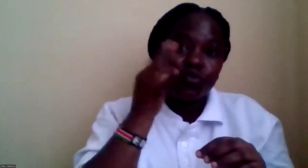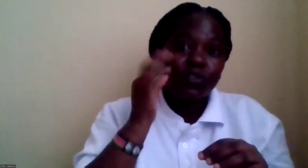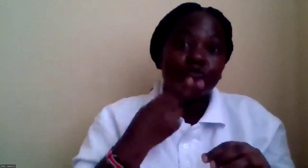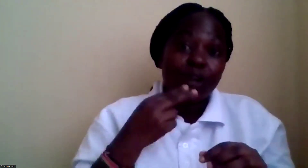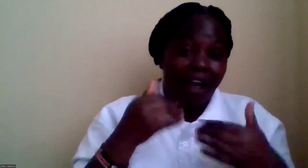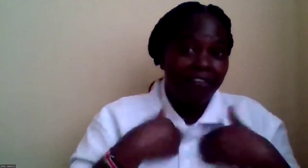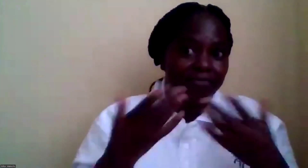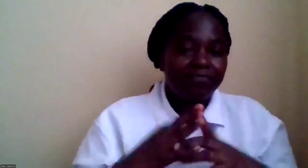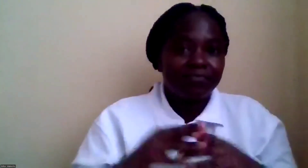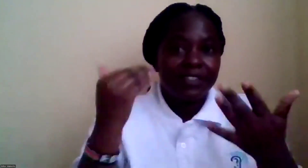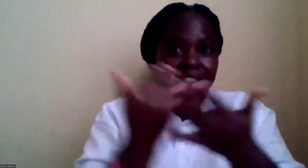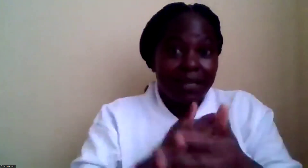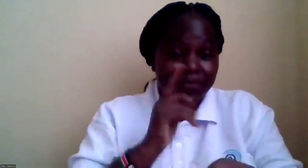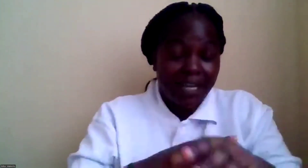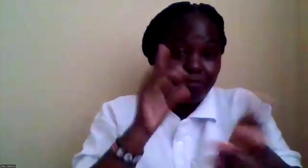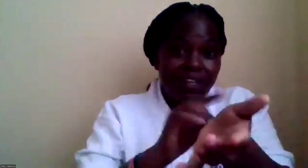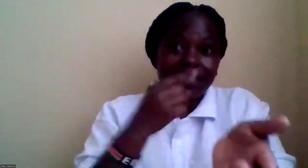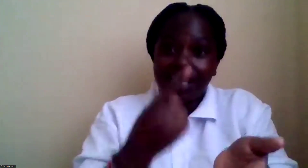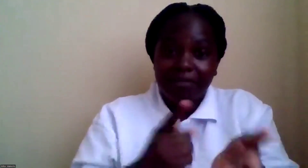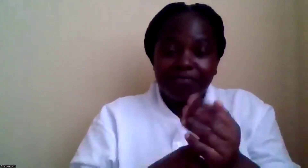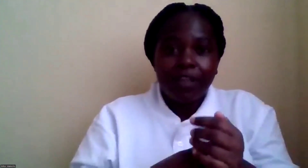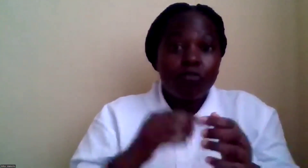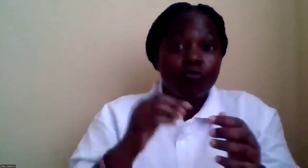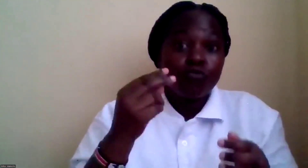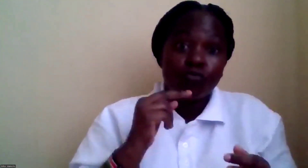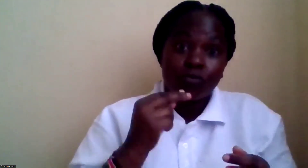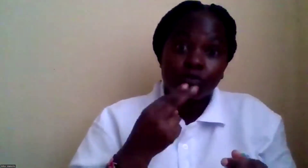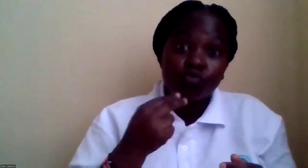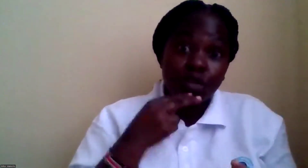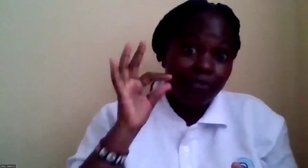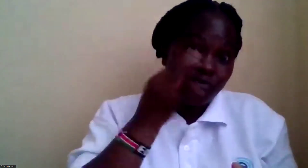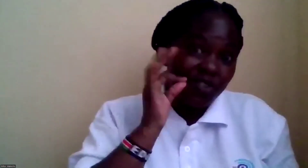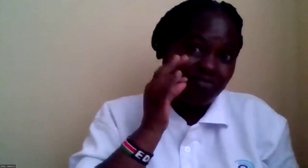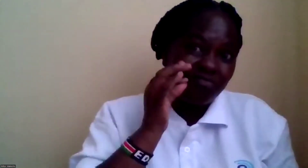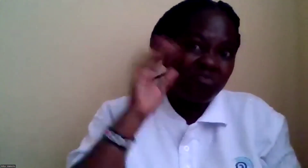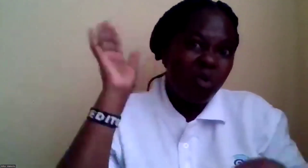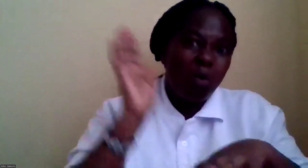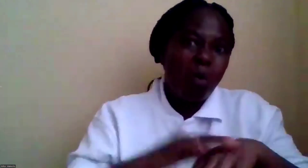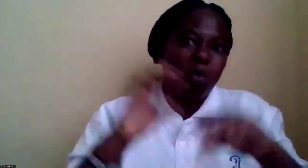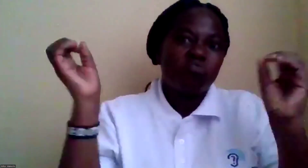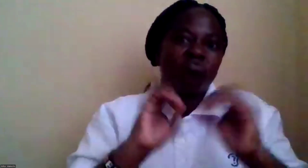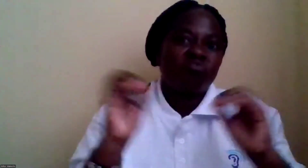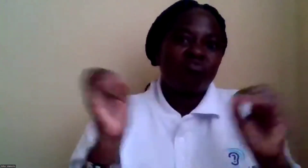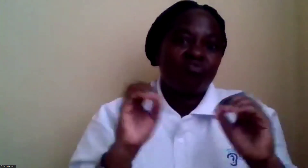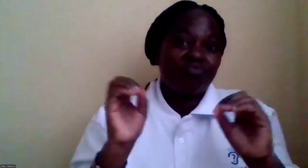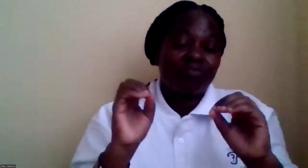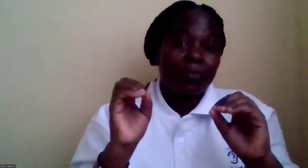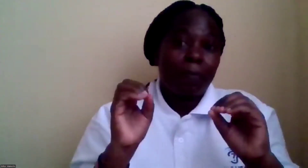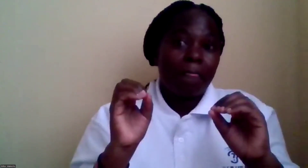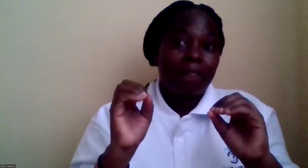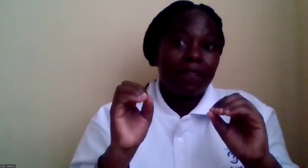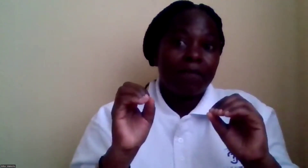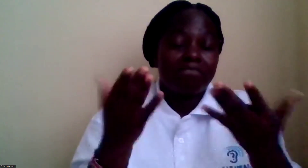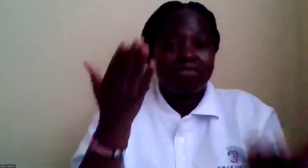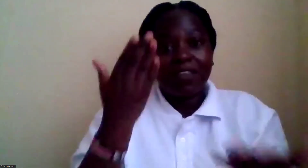So like some doctors, they normally say that the sugar in fruits isn't as good as we tend to believe. So maybe like,